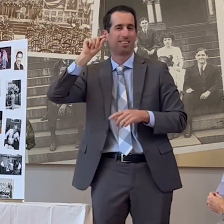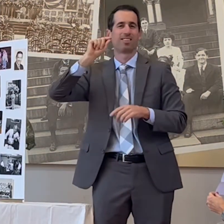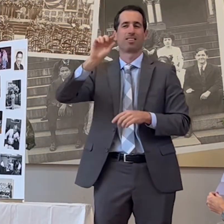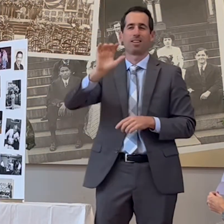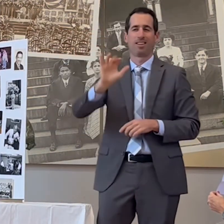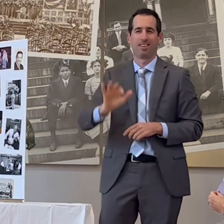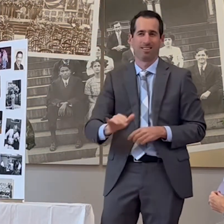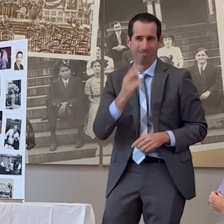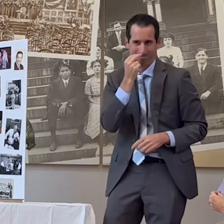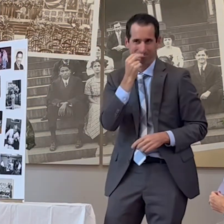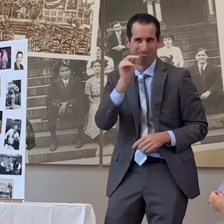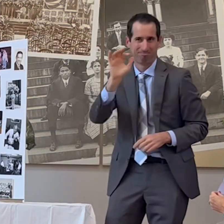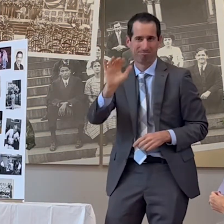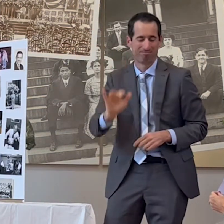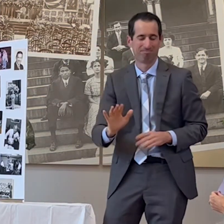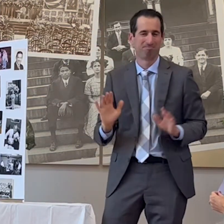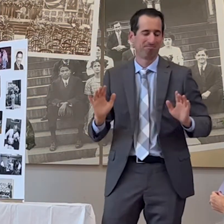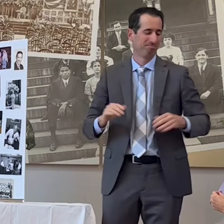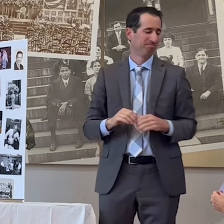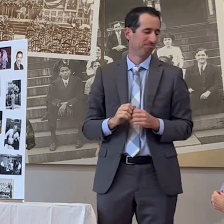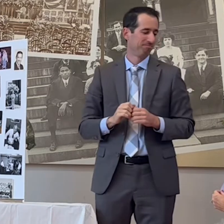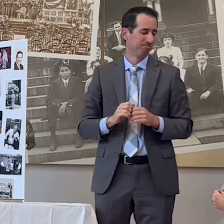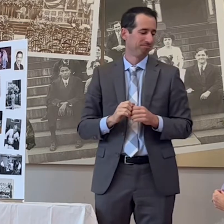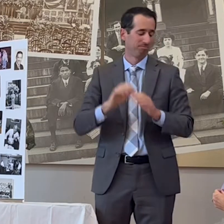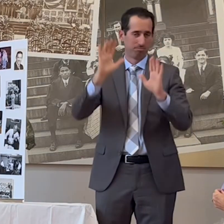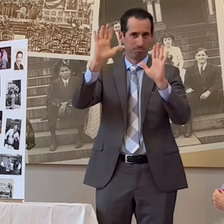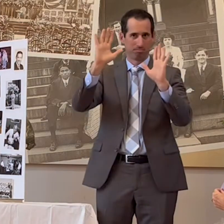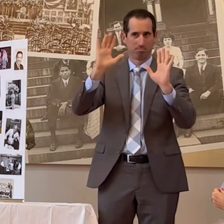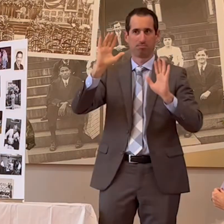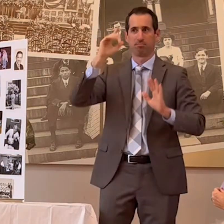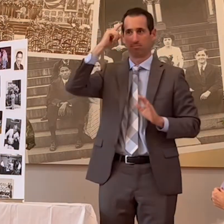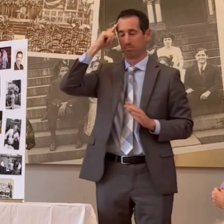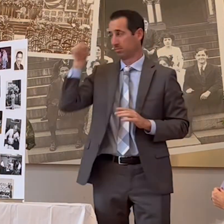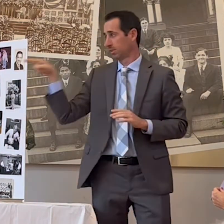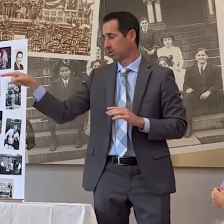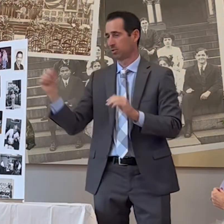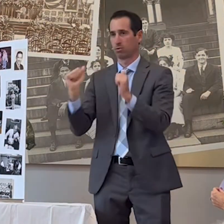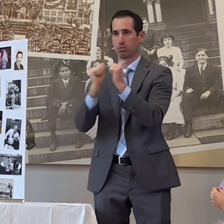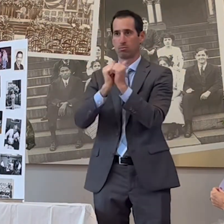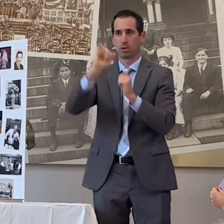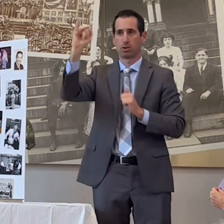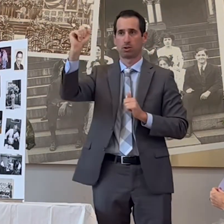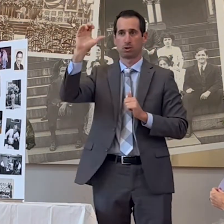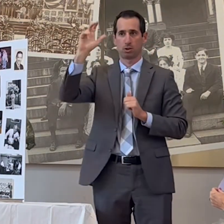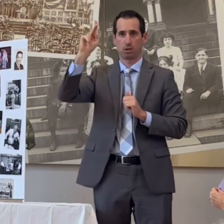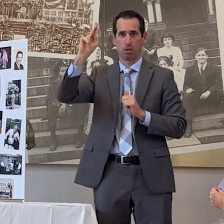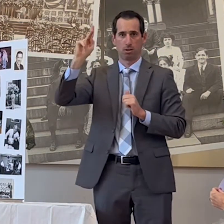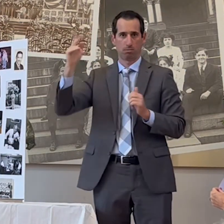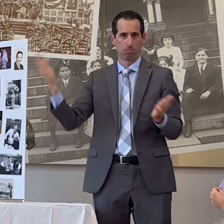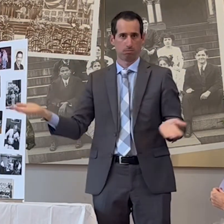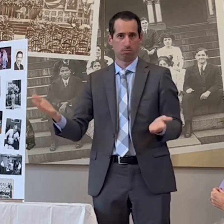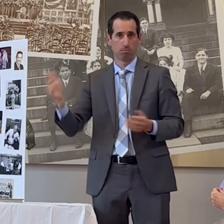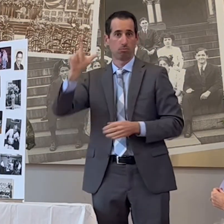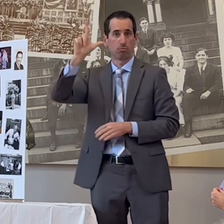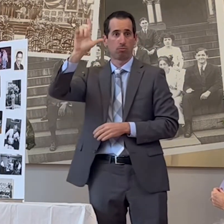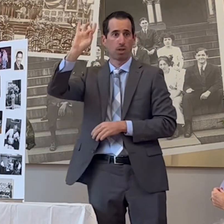years at Gallaudet. All right? Now, if you think of this, that the statuette was here